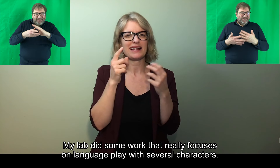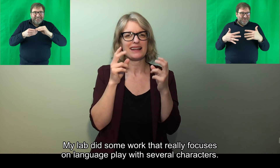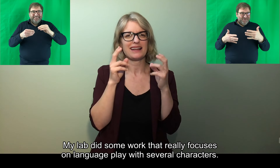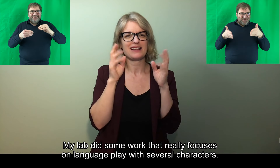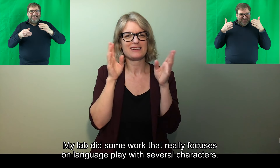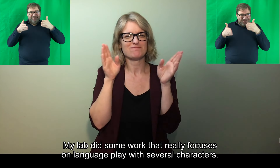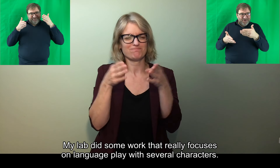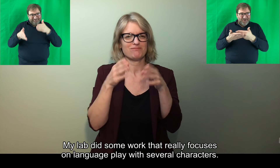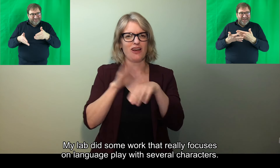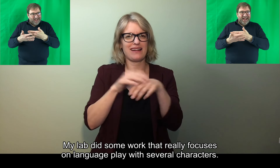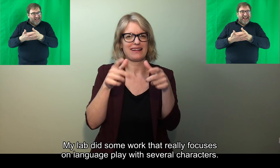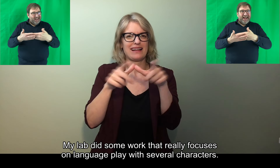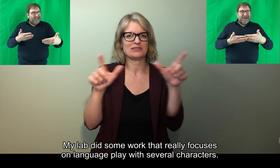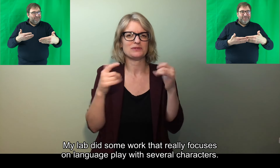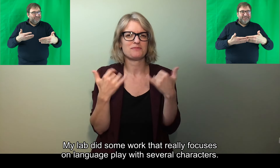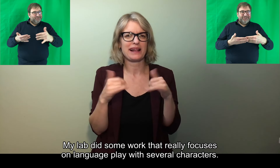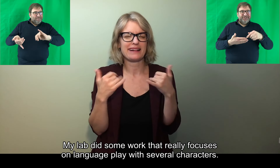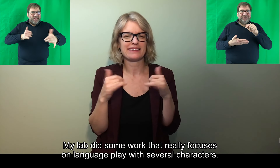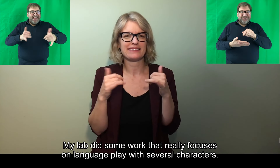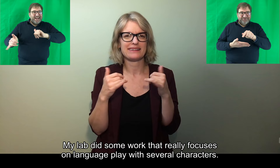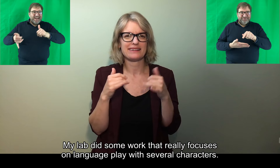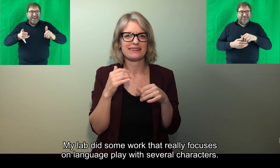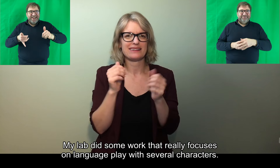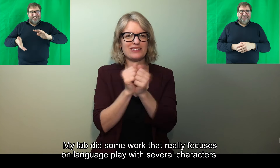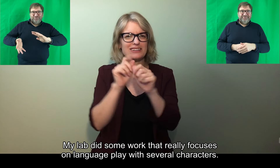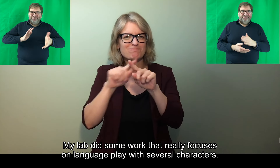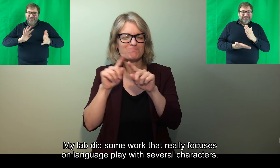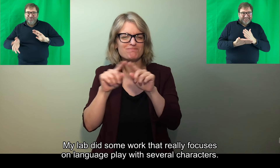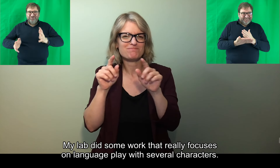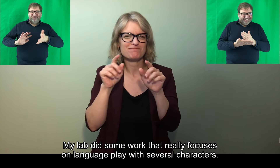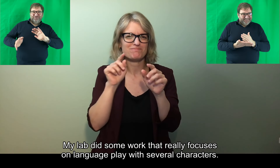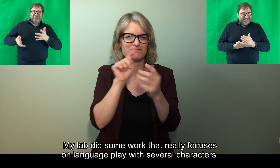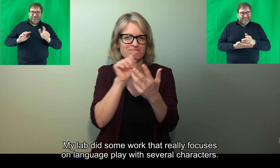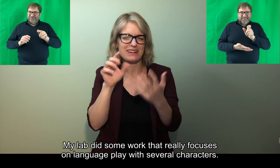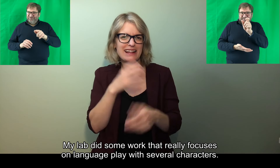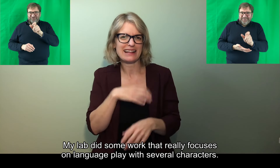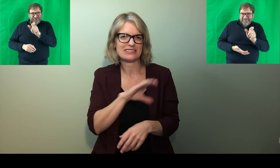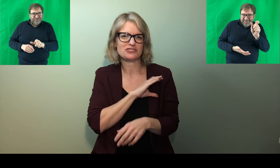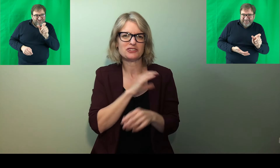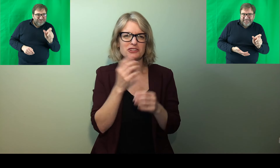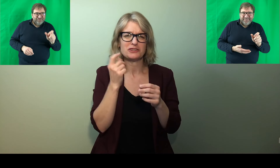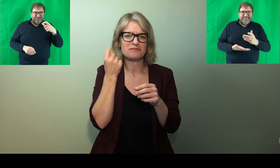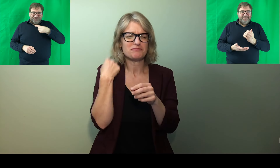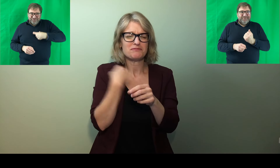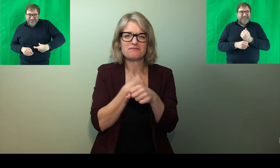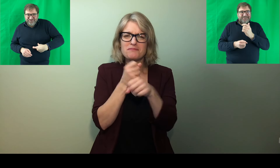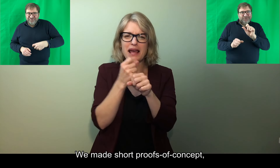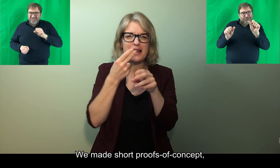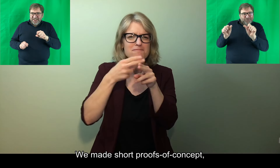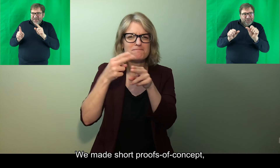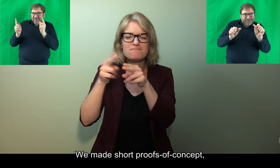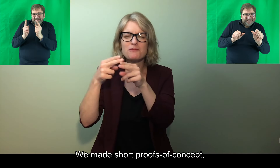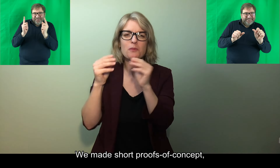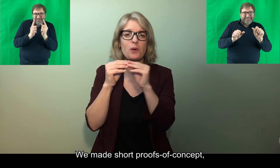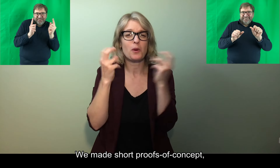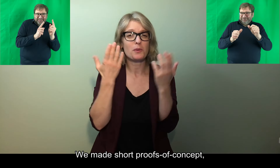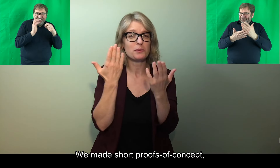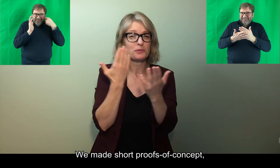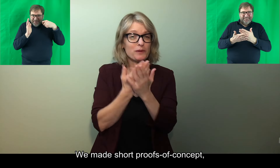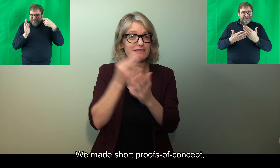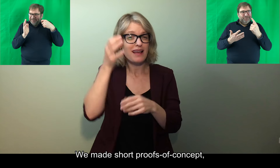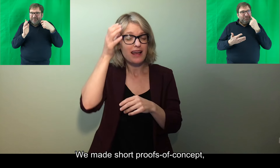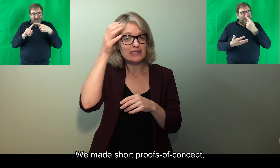really focuses on language play with several characters. We made